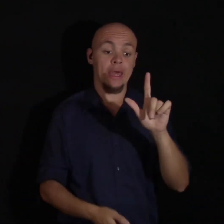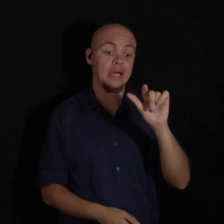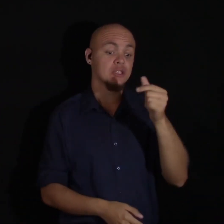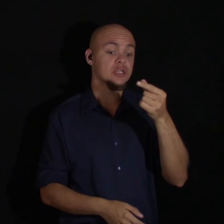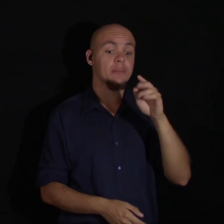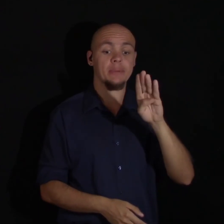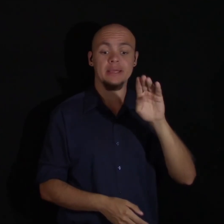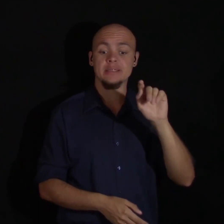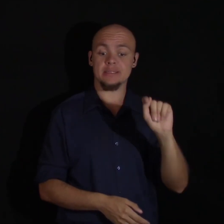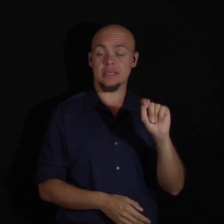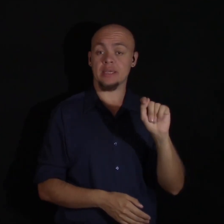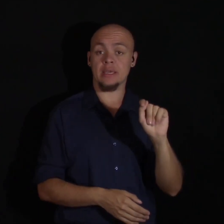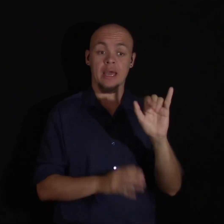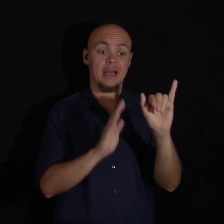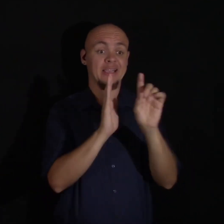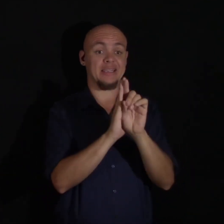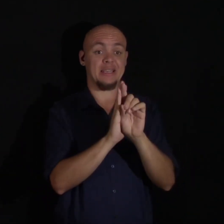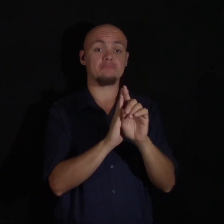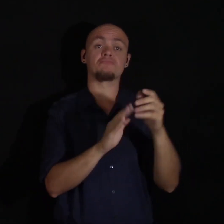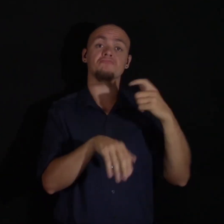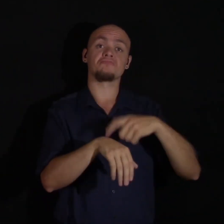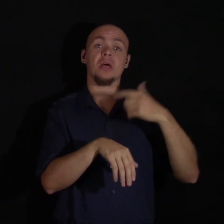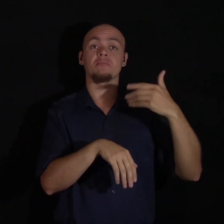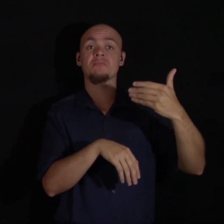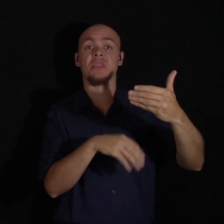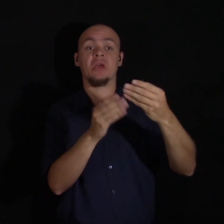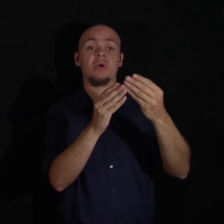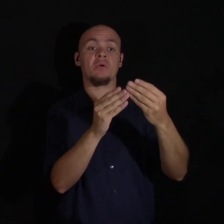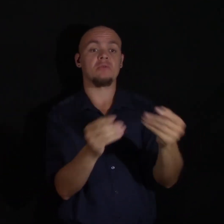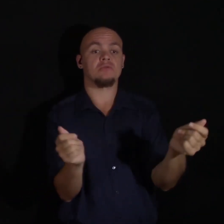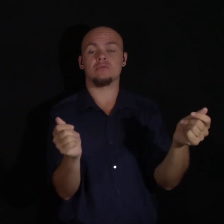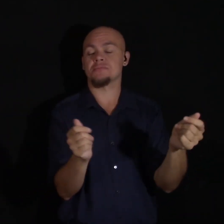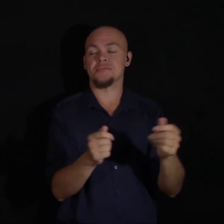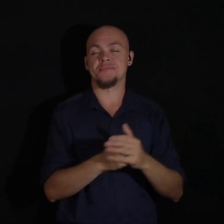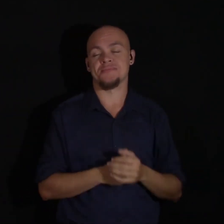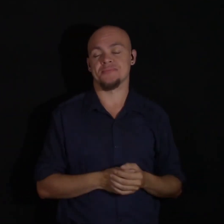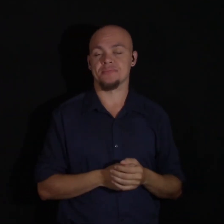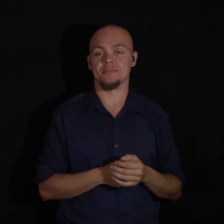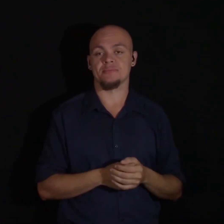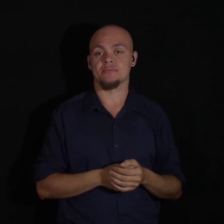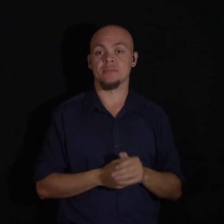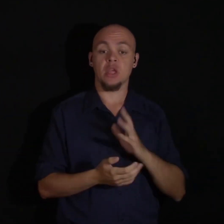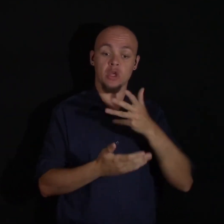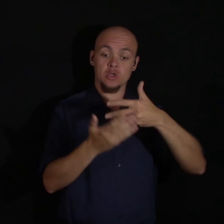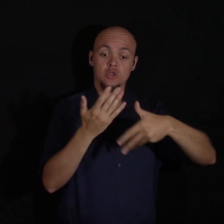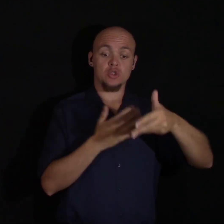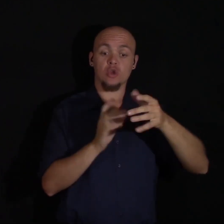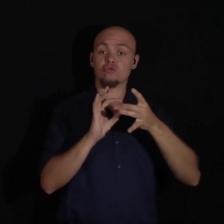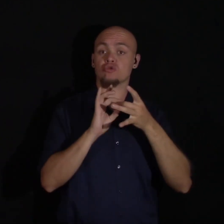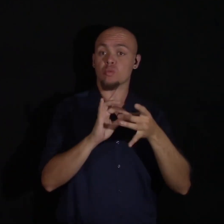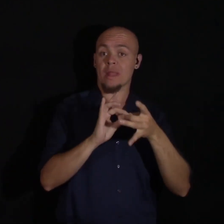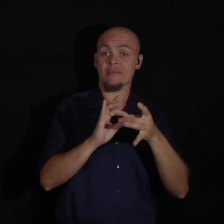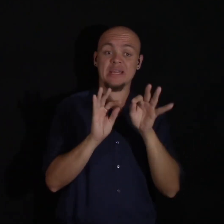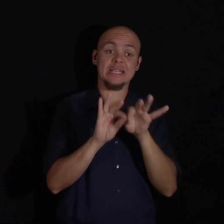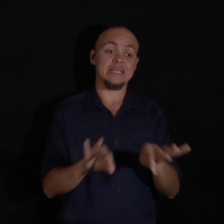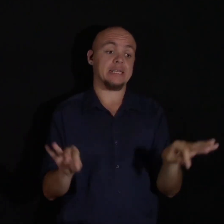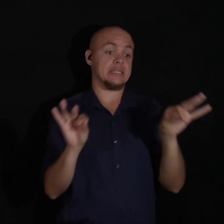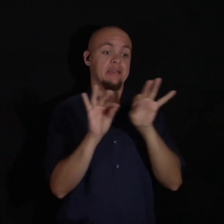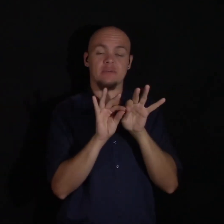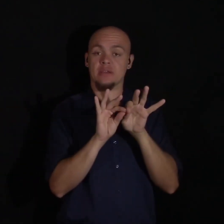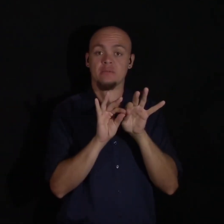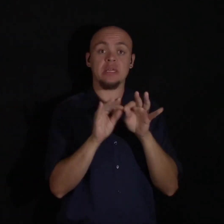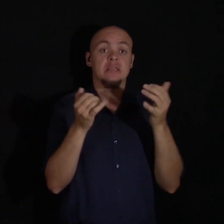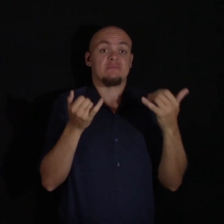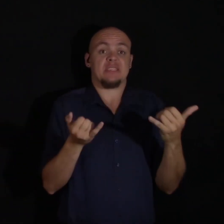identity, I think, will over time decline. It won't have the social relevance and significance that it